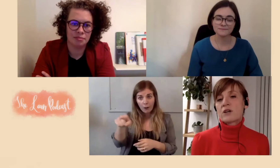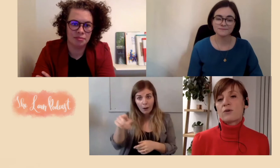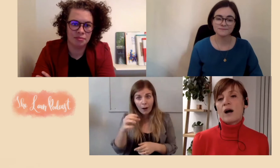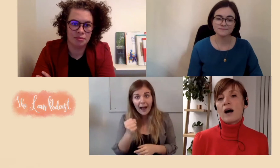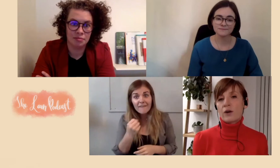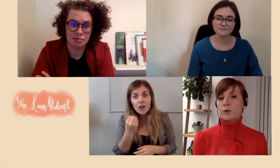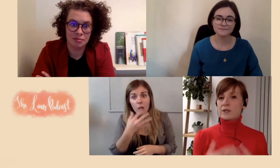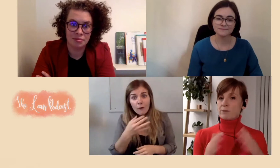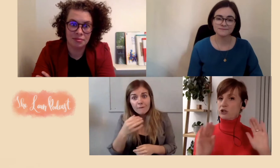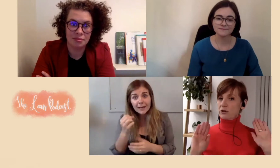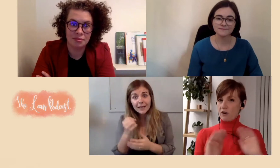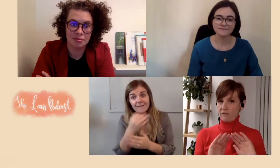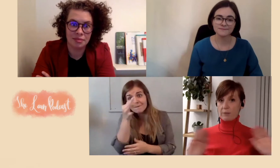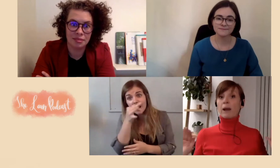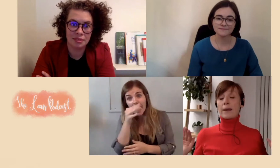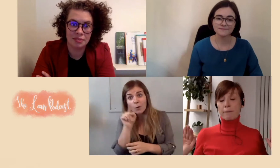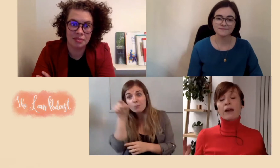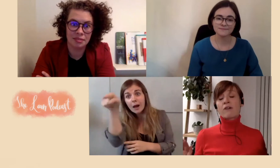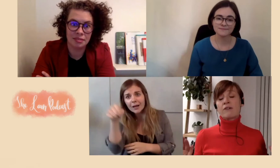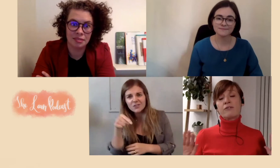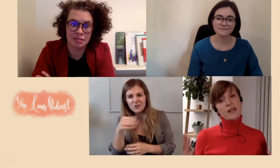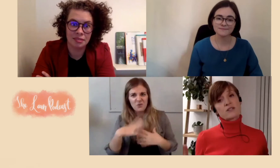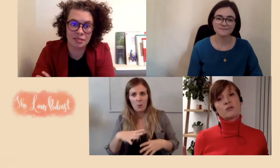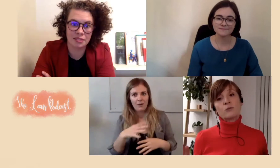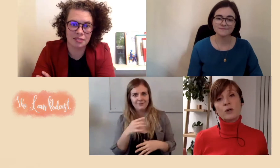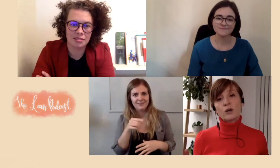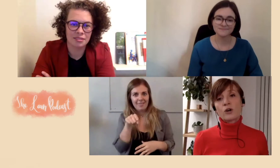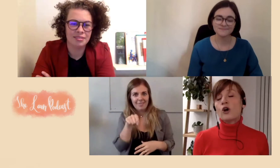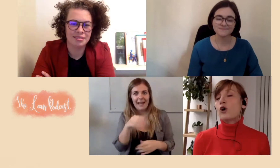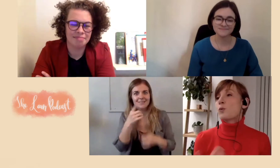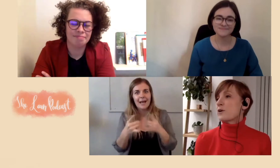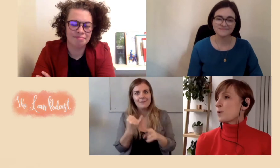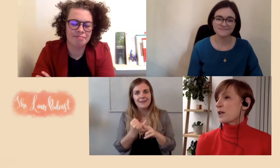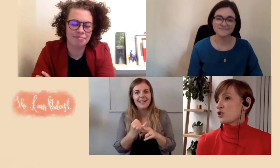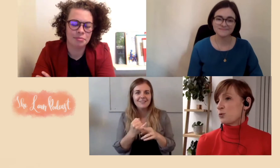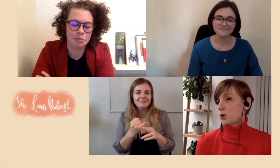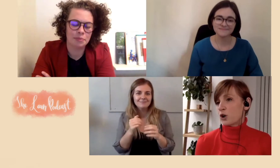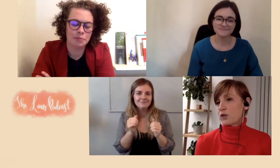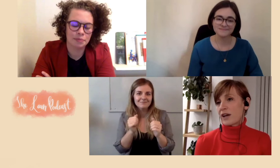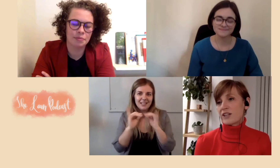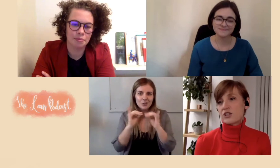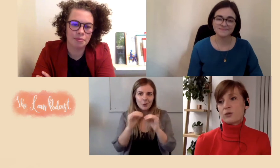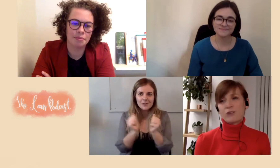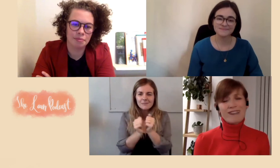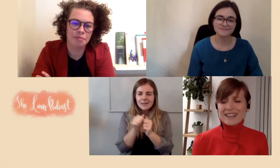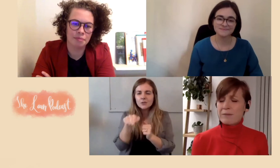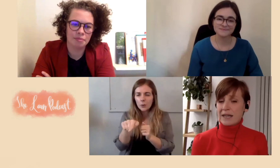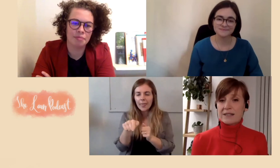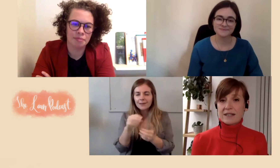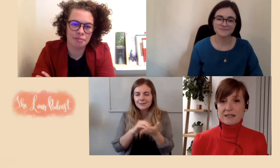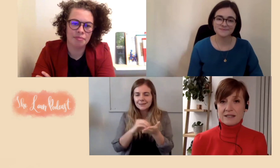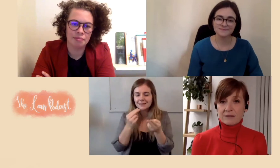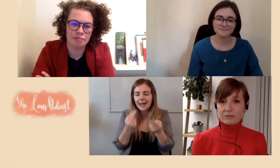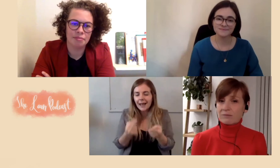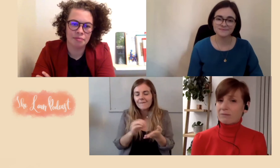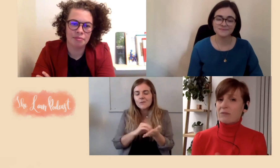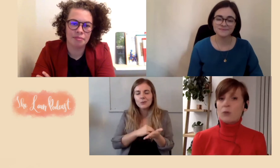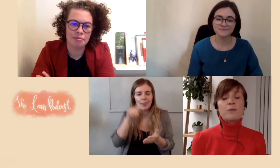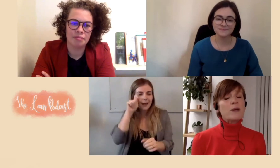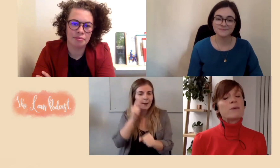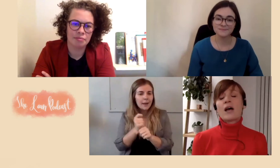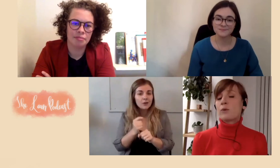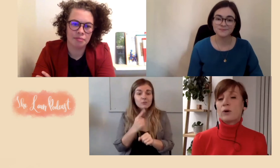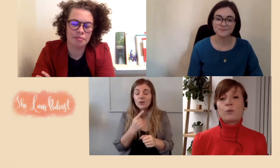something. Yeah. It's so those are the sort of considerations that we need to make. And I do think it probably